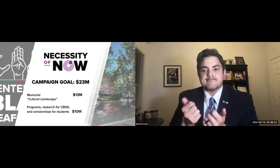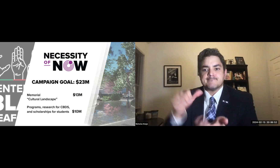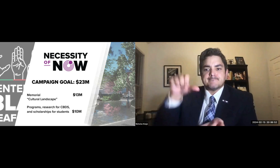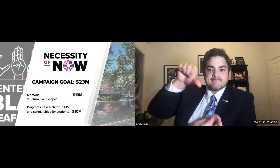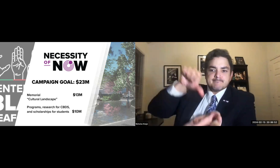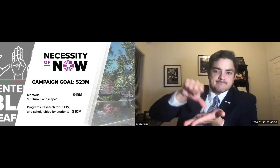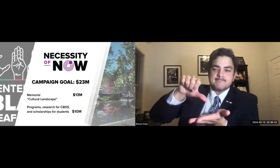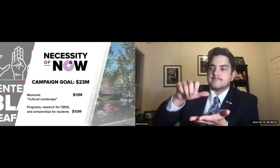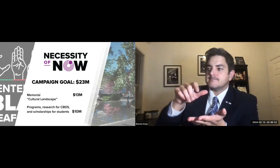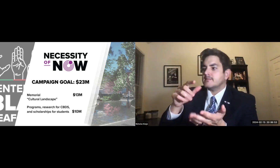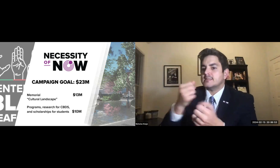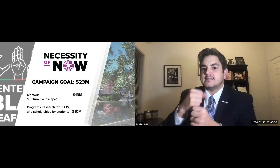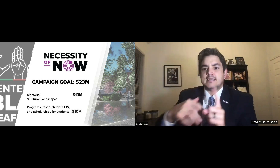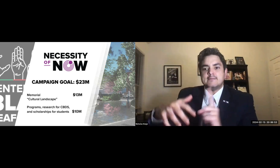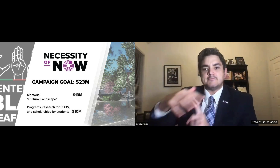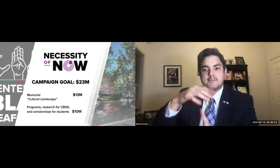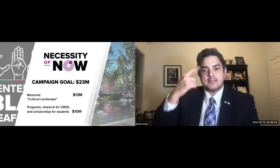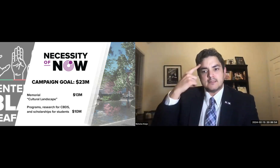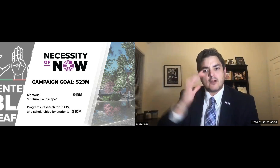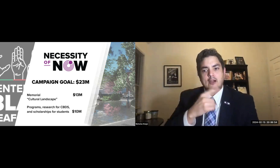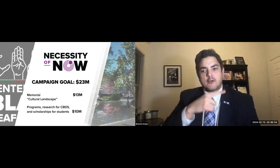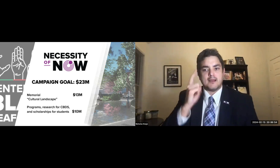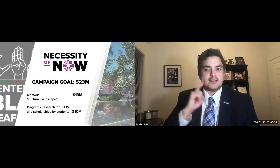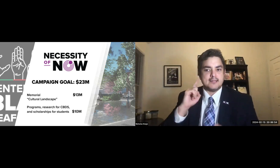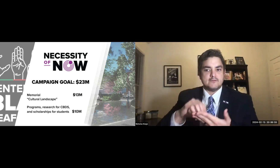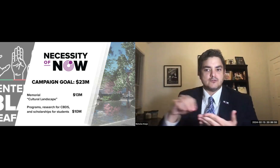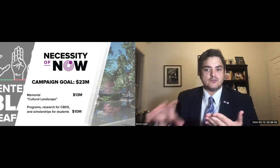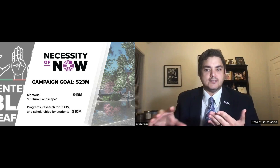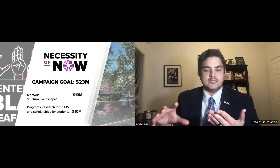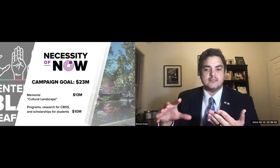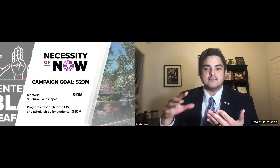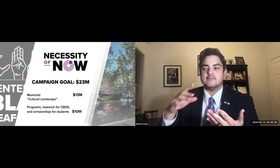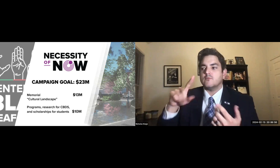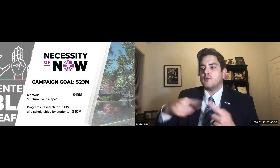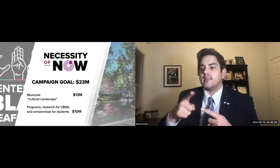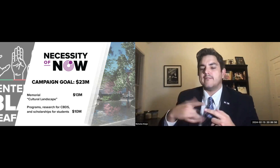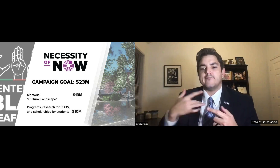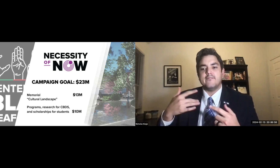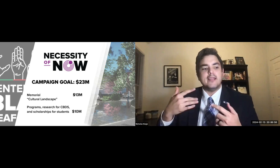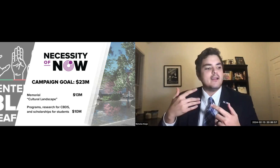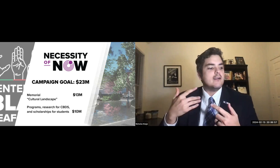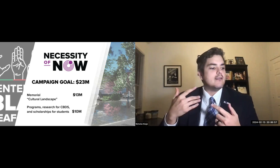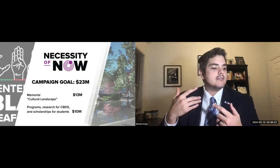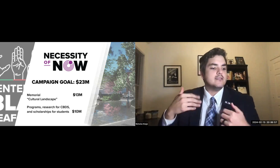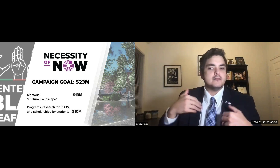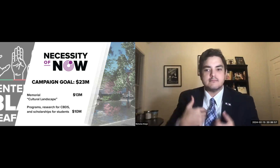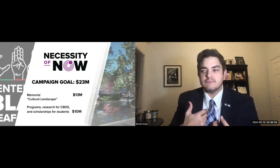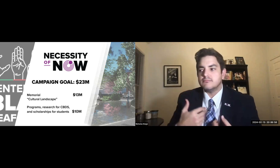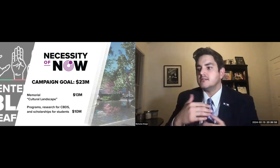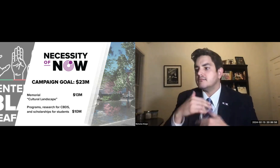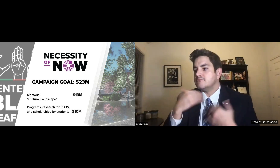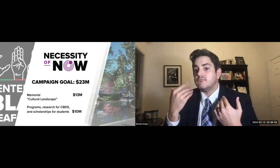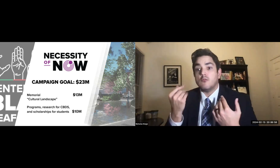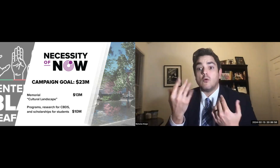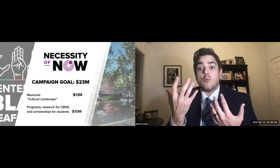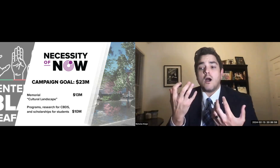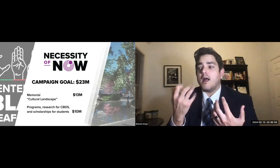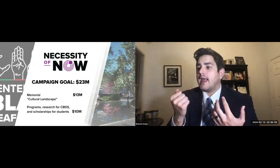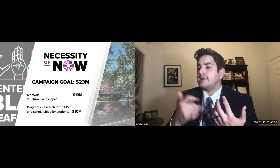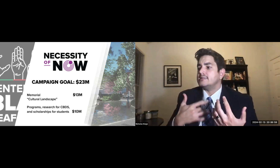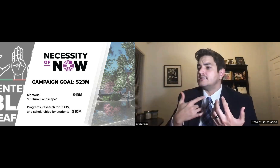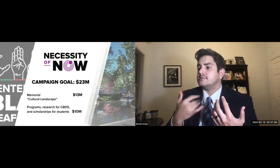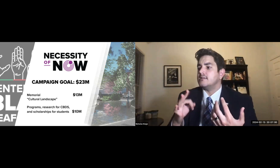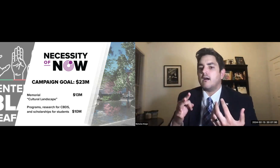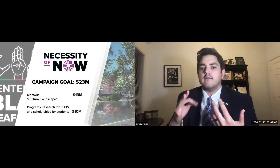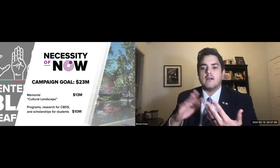view. So that is what we want to do. We want to have this particular space that's going to draw people in for our students.